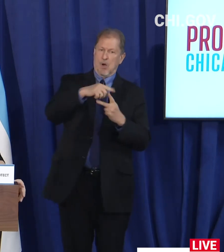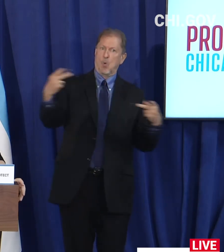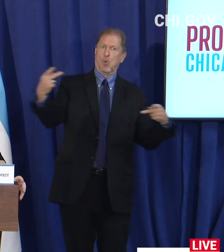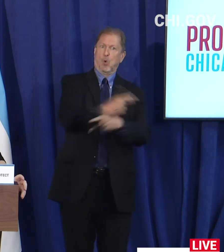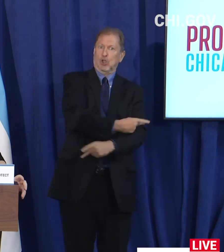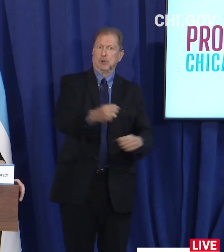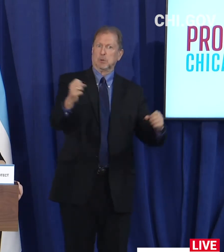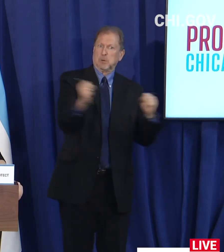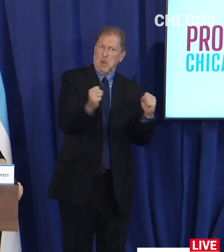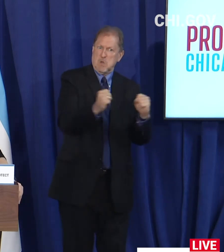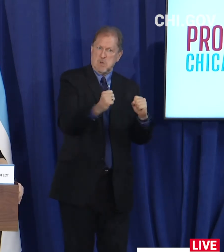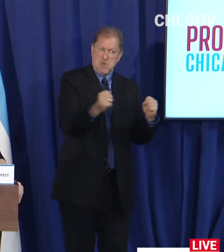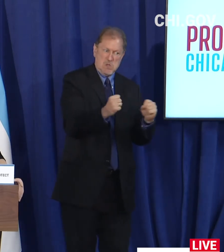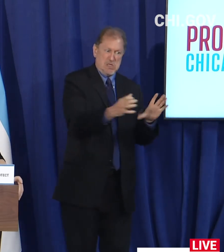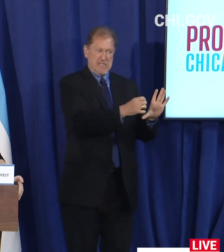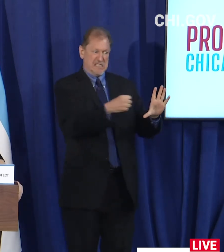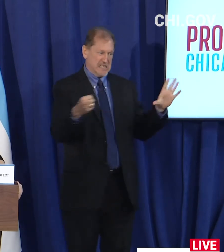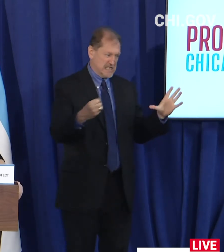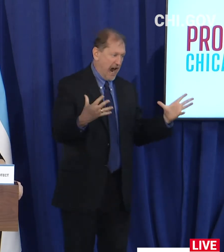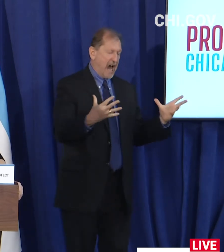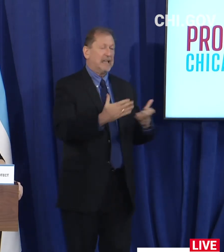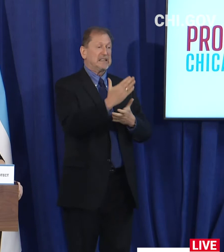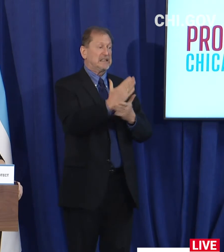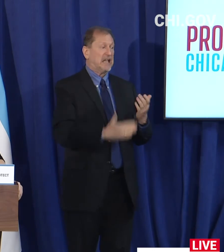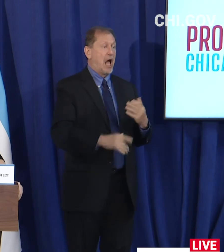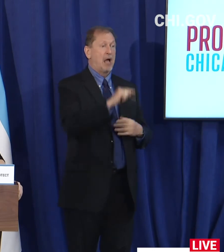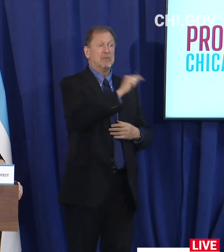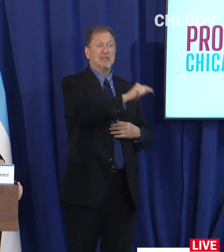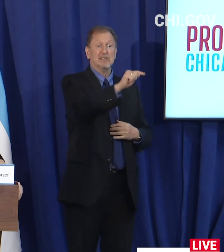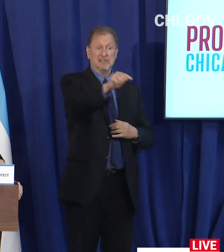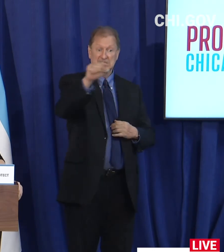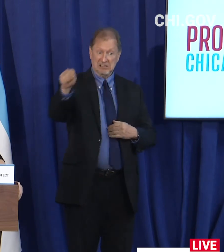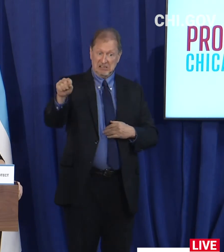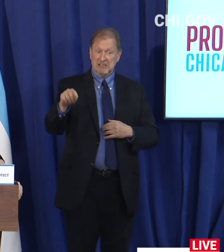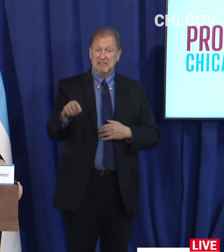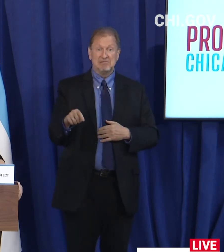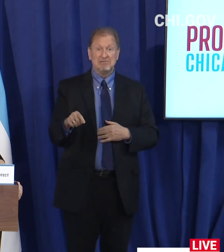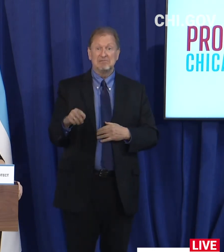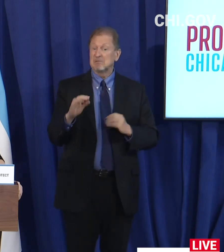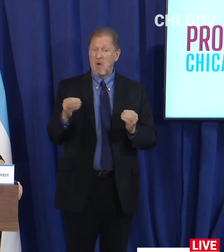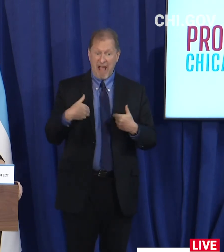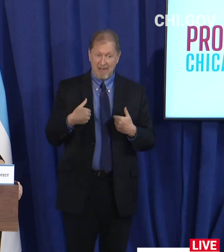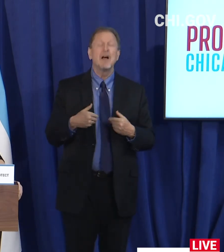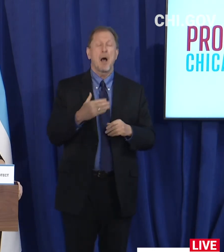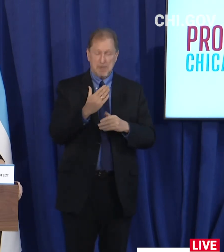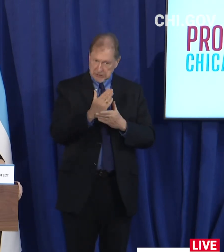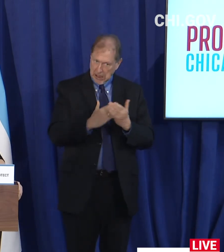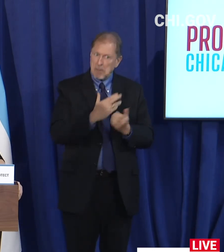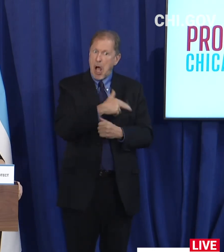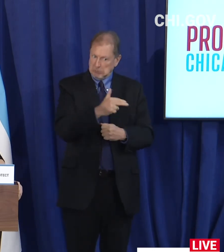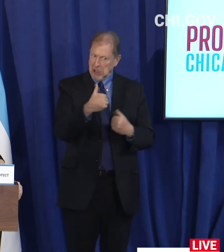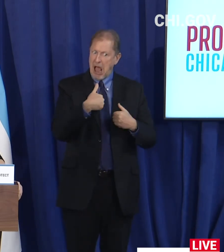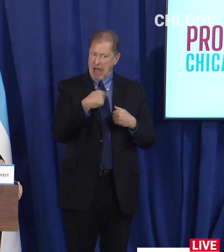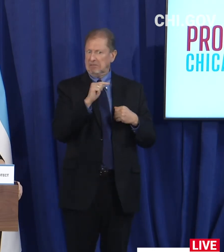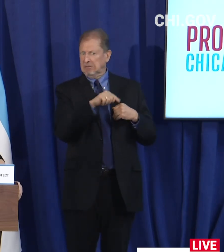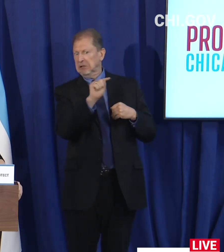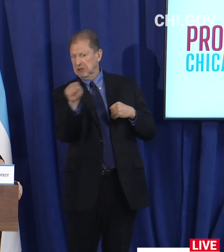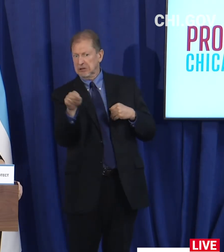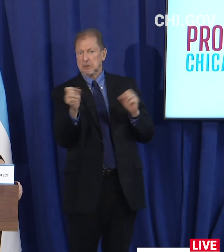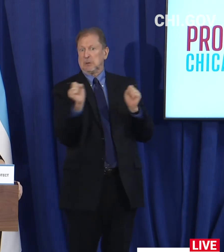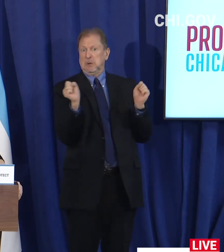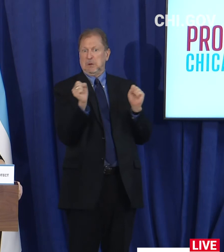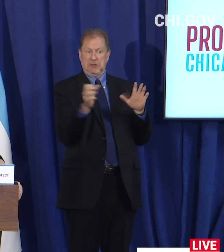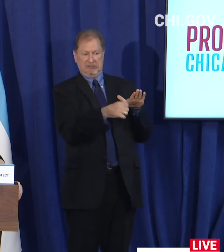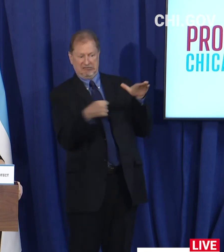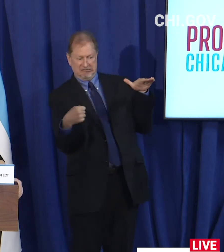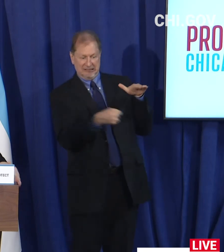be. And some of our hospitals in Chicago do have some of that ultra-cold capacity. And where a hospital